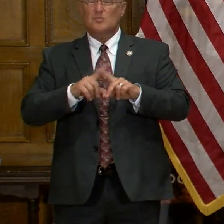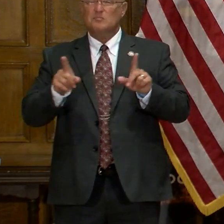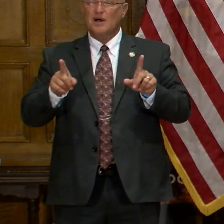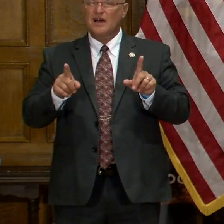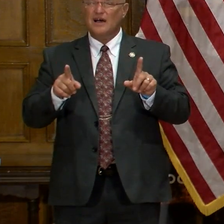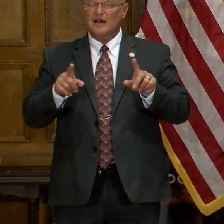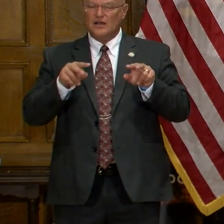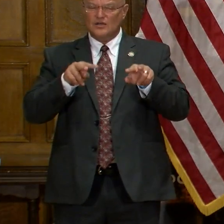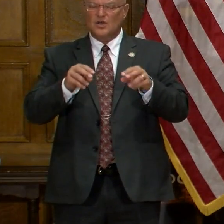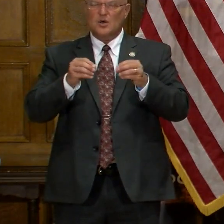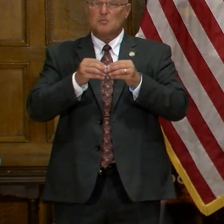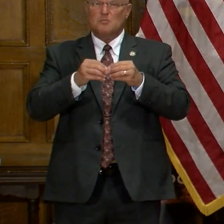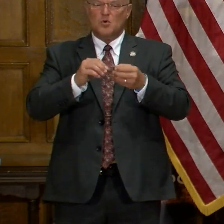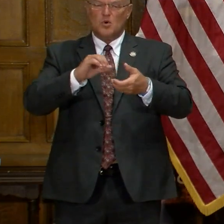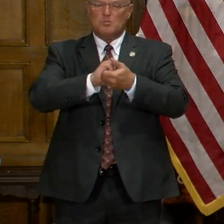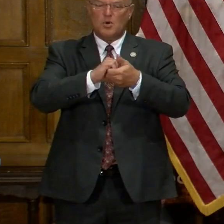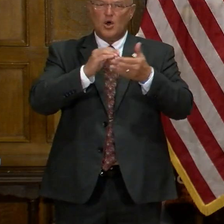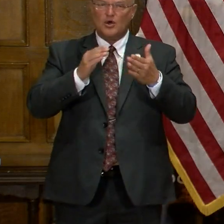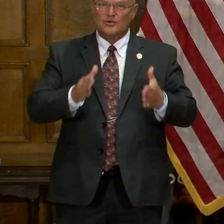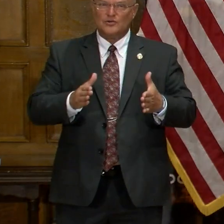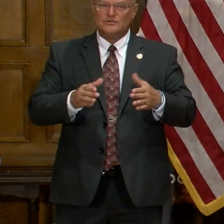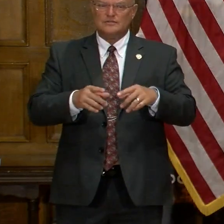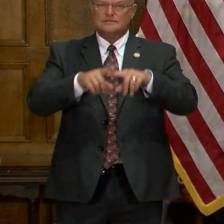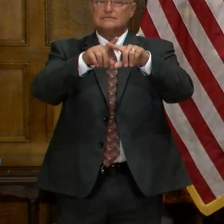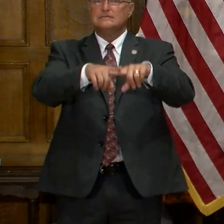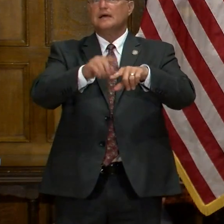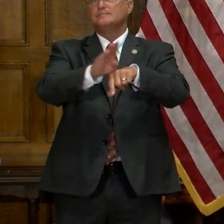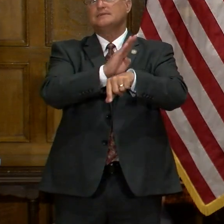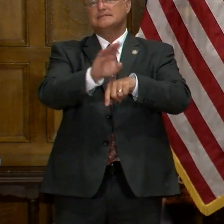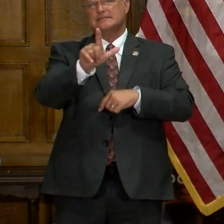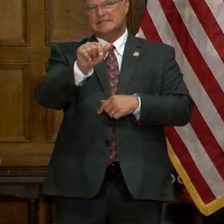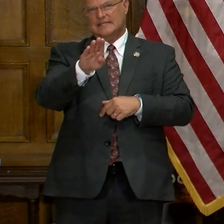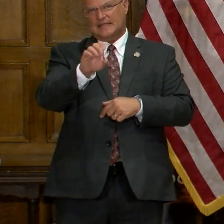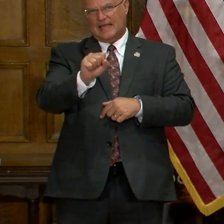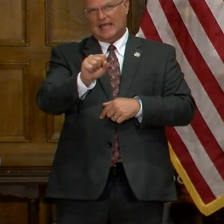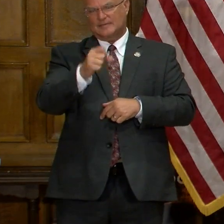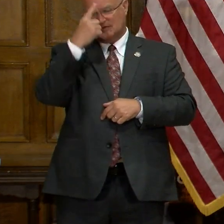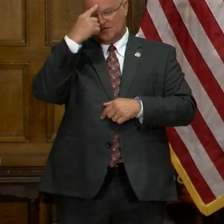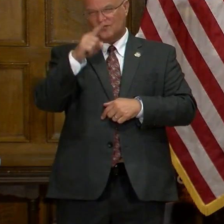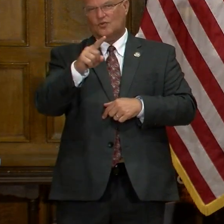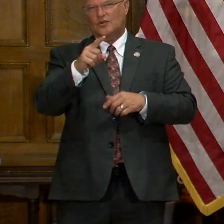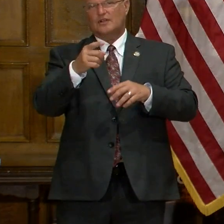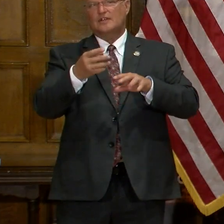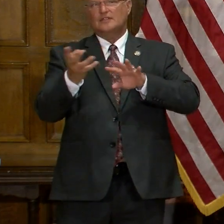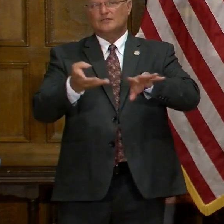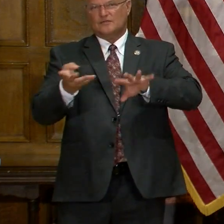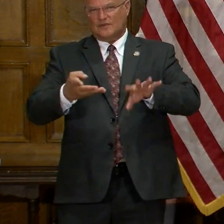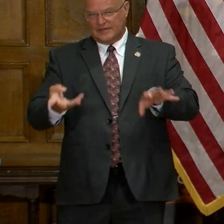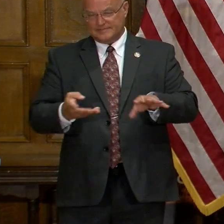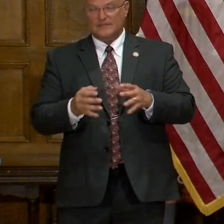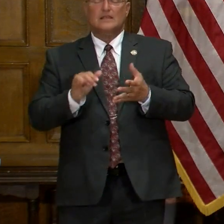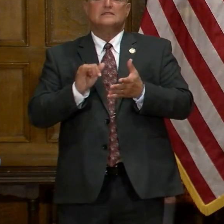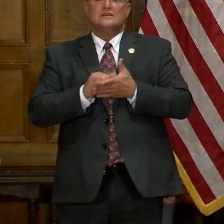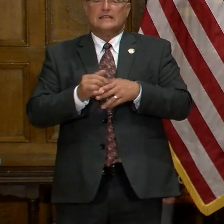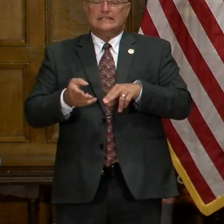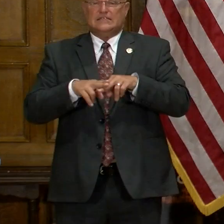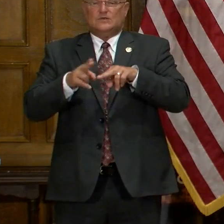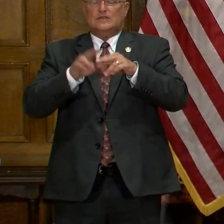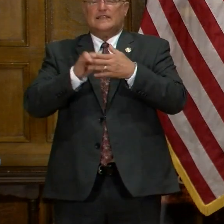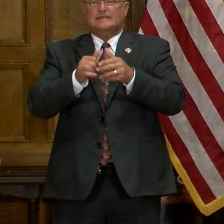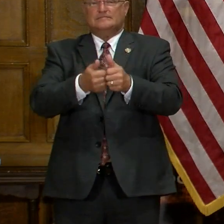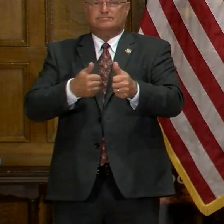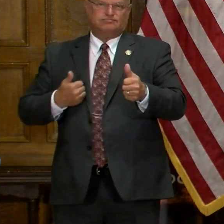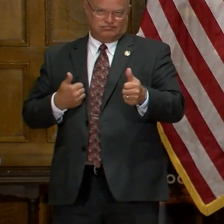you're looking at more partners, they're generally relying upon the commercial labs. And so again, that just increases